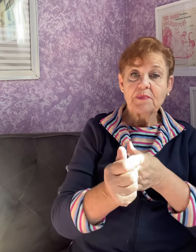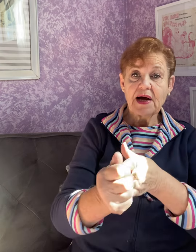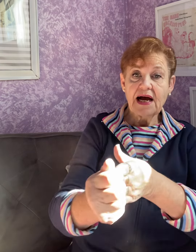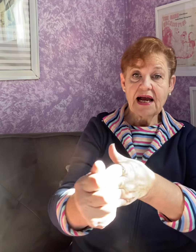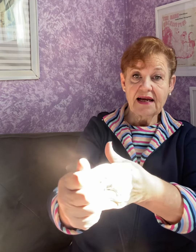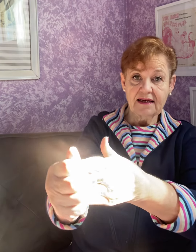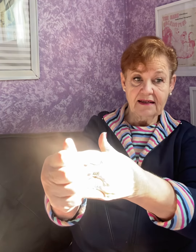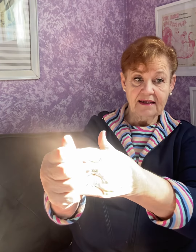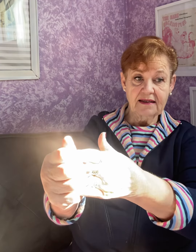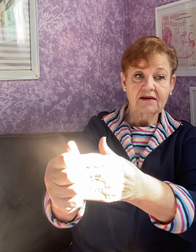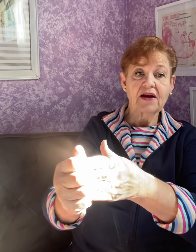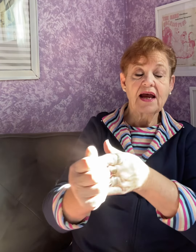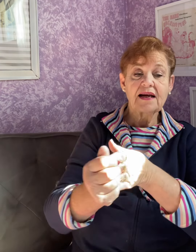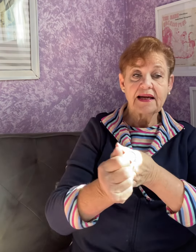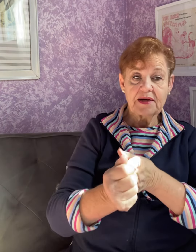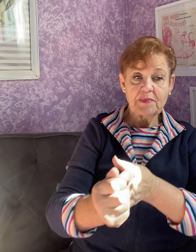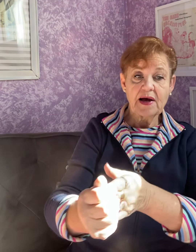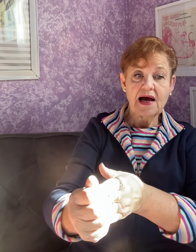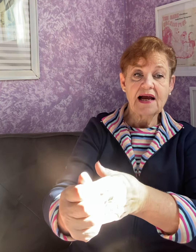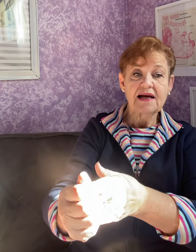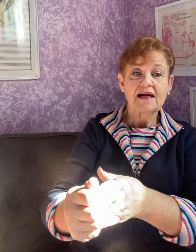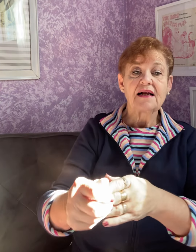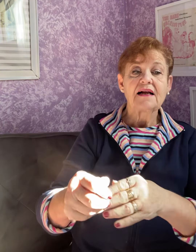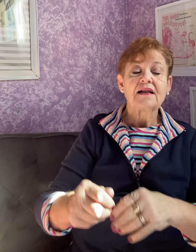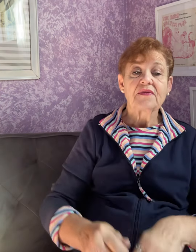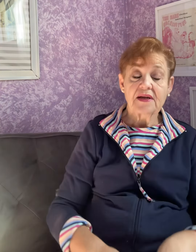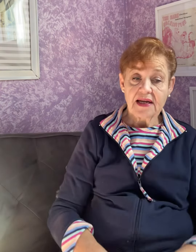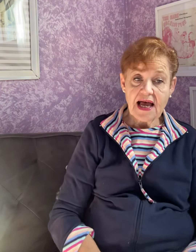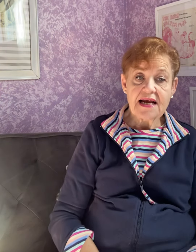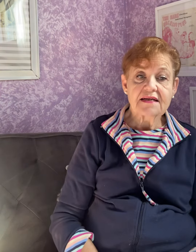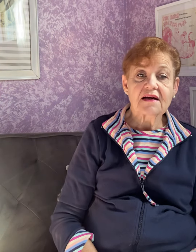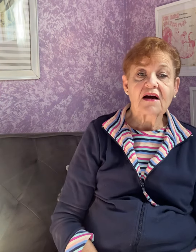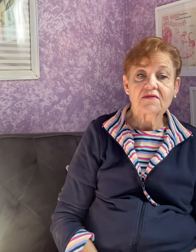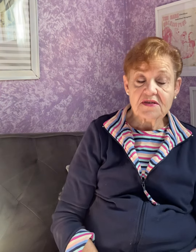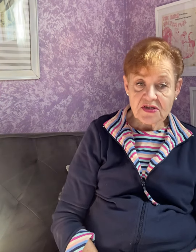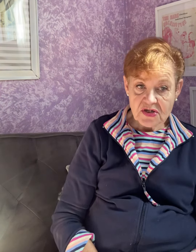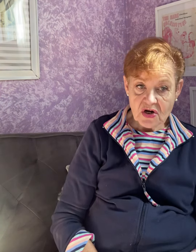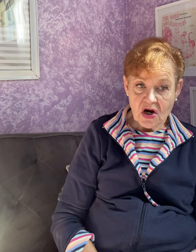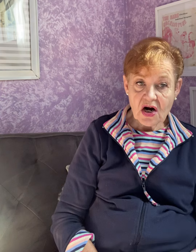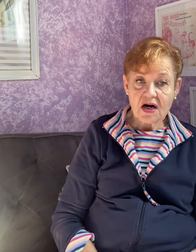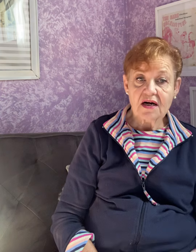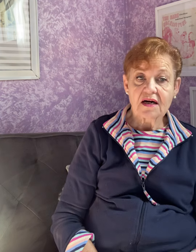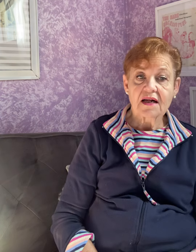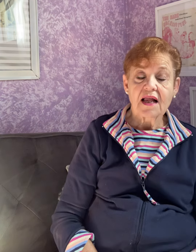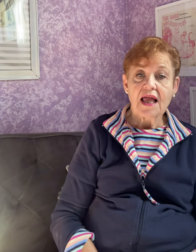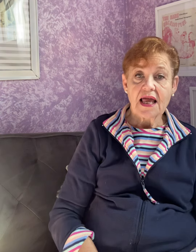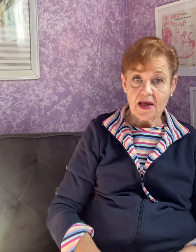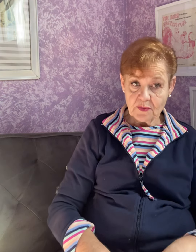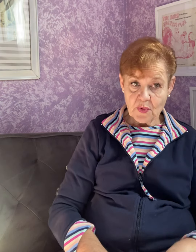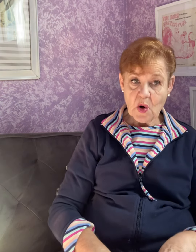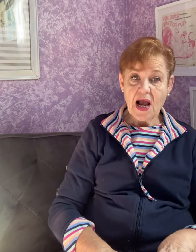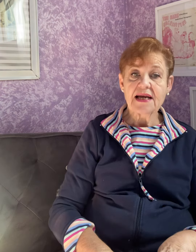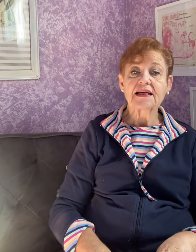by, okay, led by the light of a star and